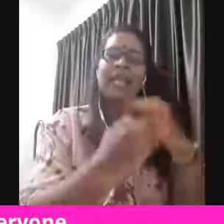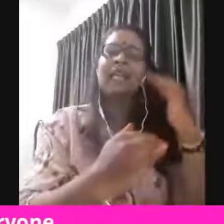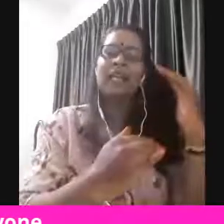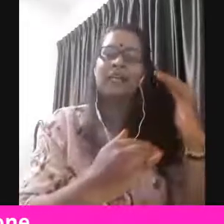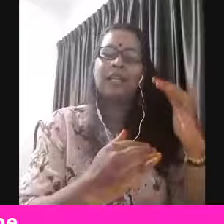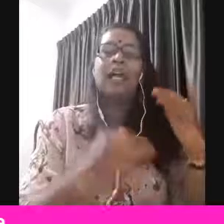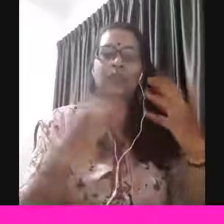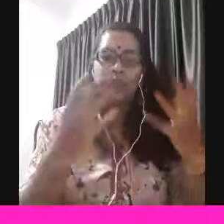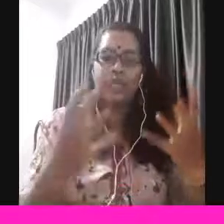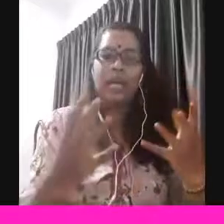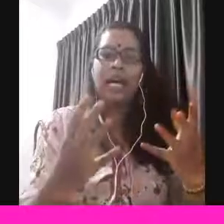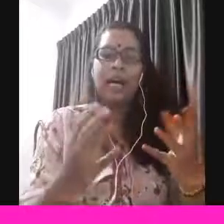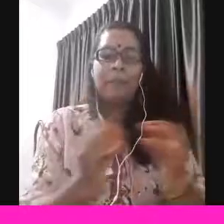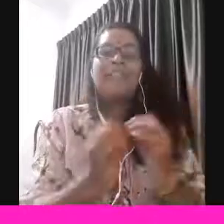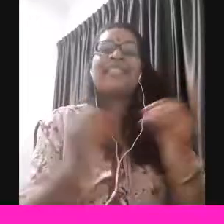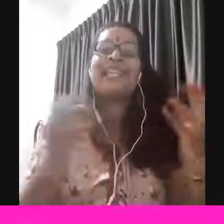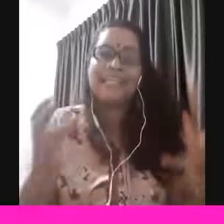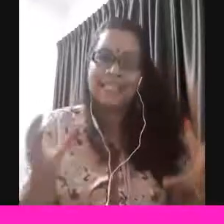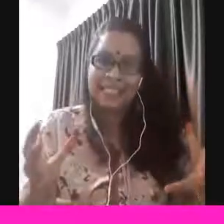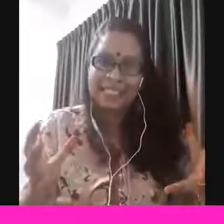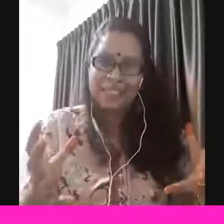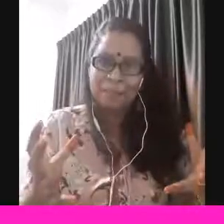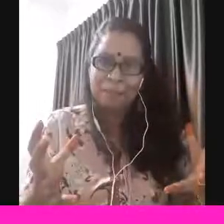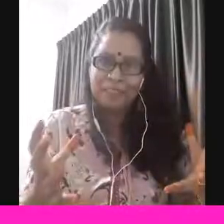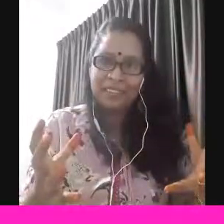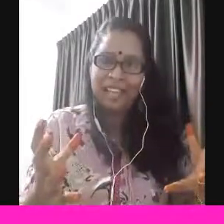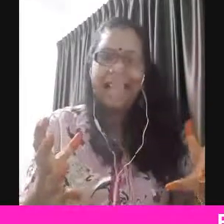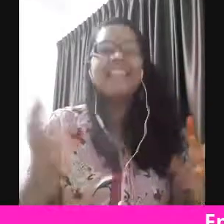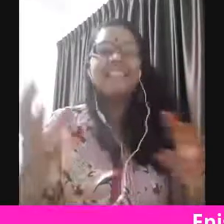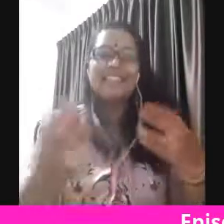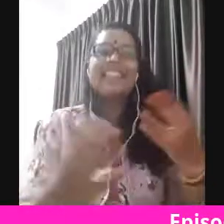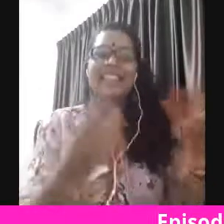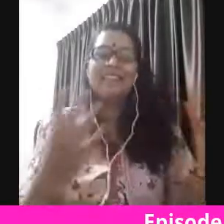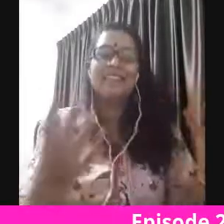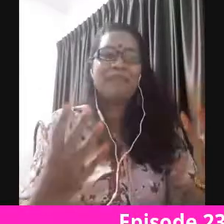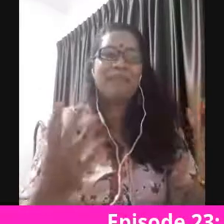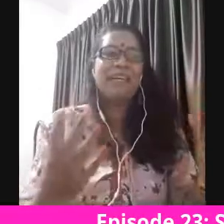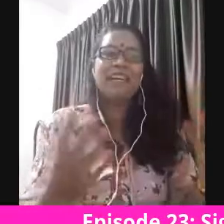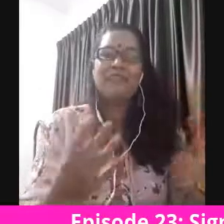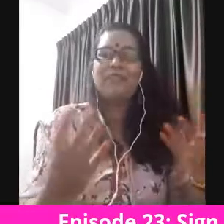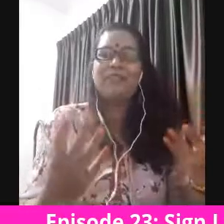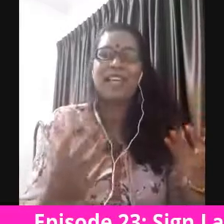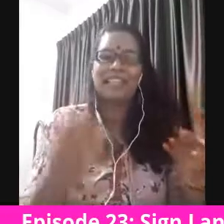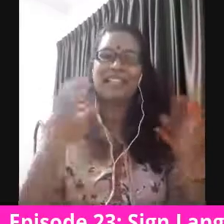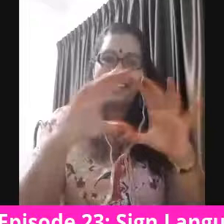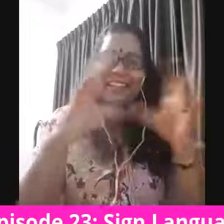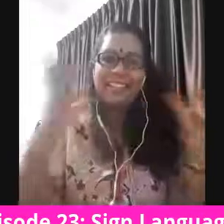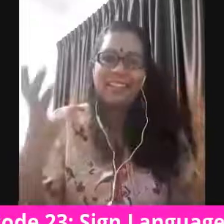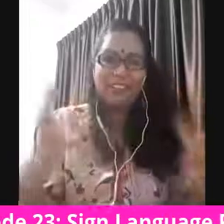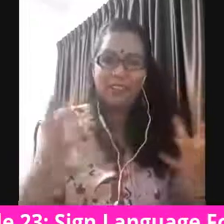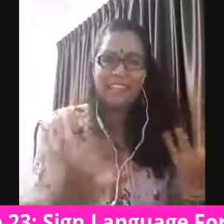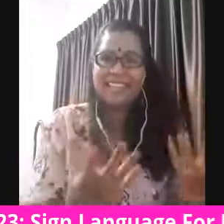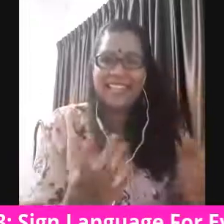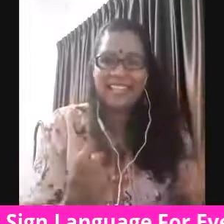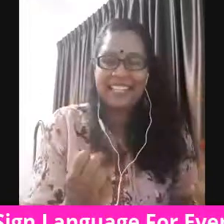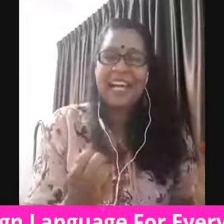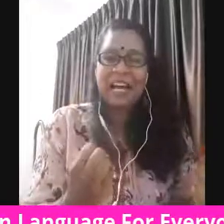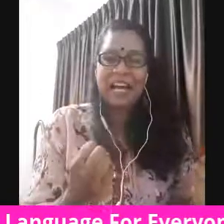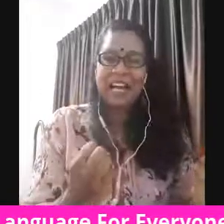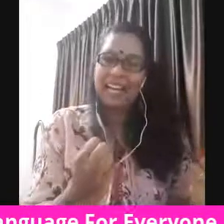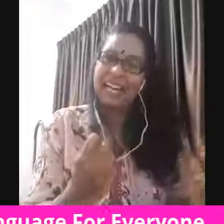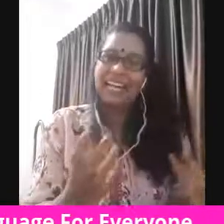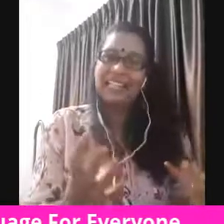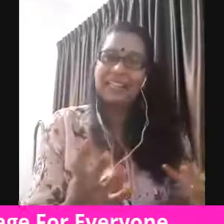maybe second level you will make sentences, Mm-hmm. and third level maybe we will write a karangan or just like